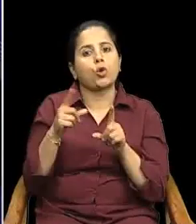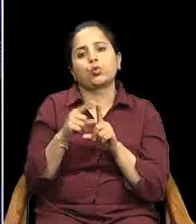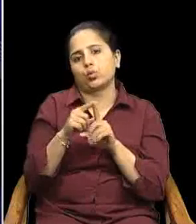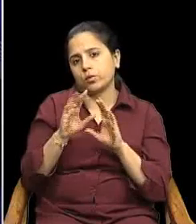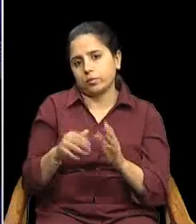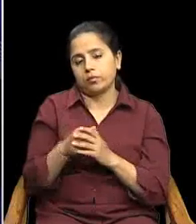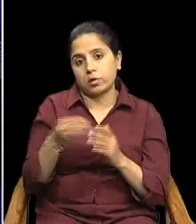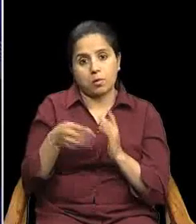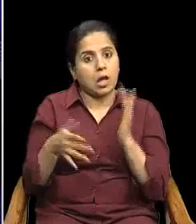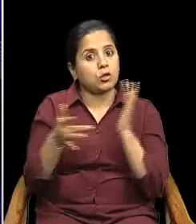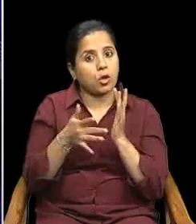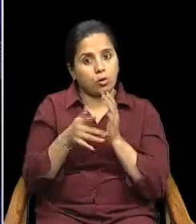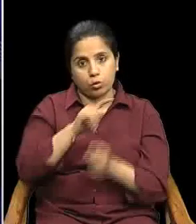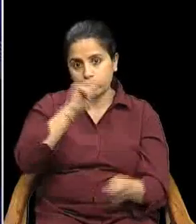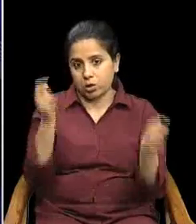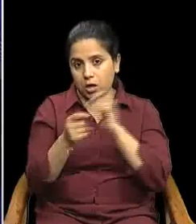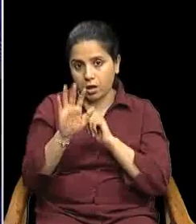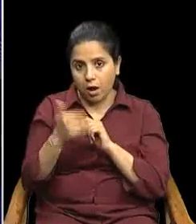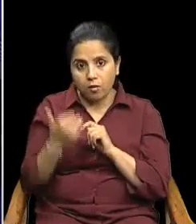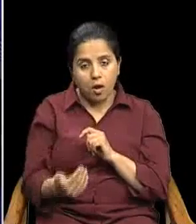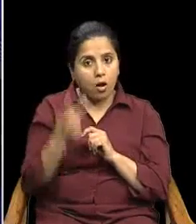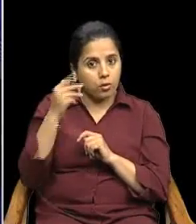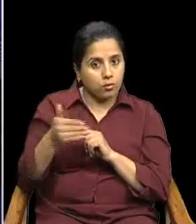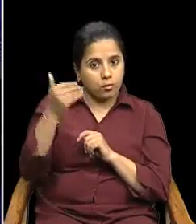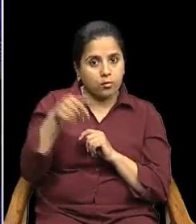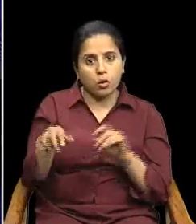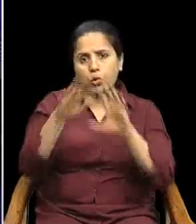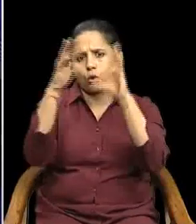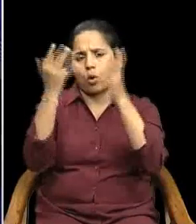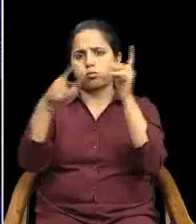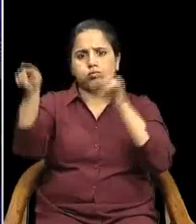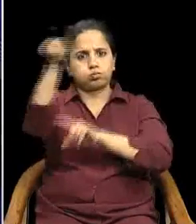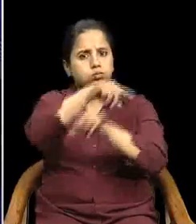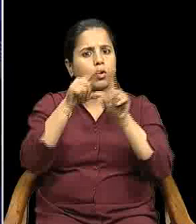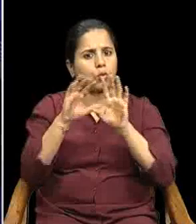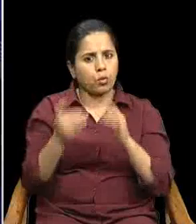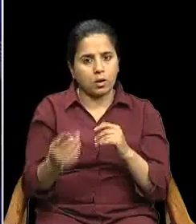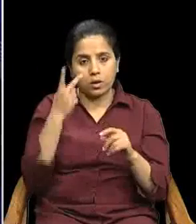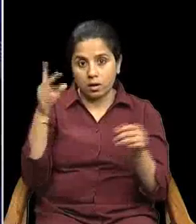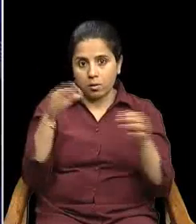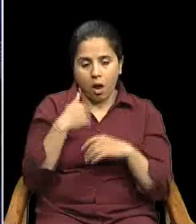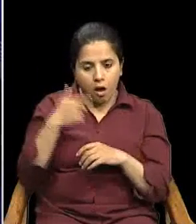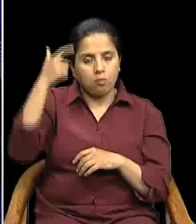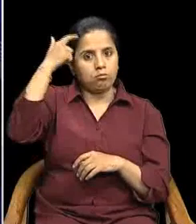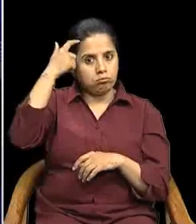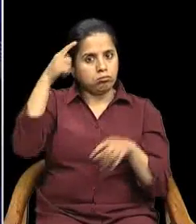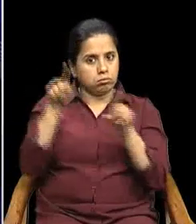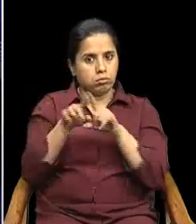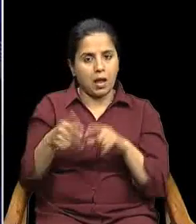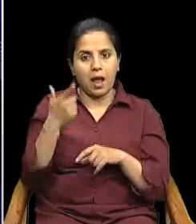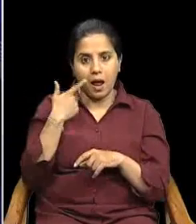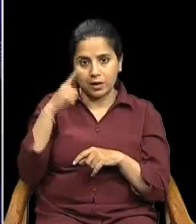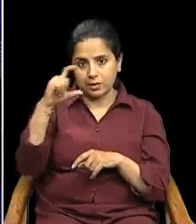some technological changes which are taking place across the globe. Considering that in mind,